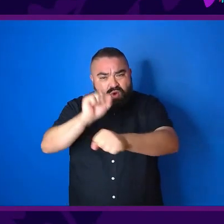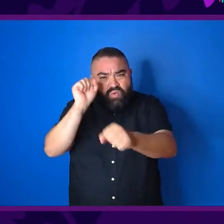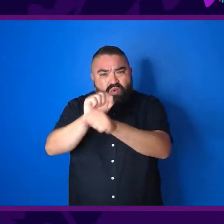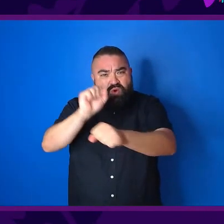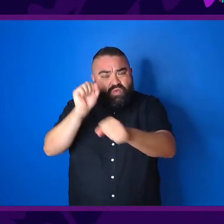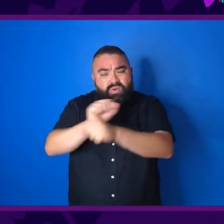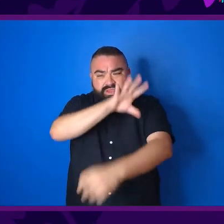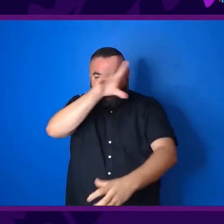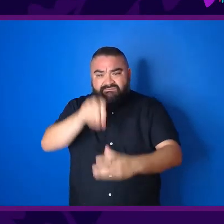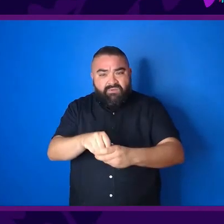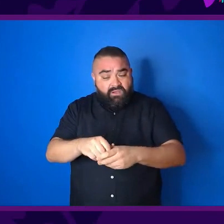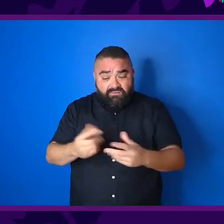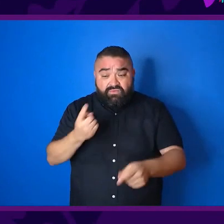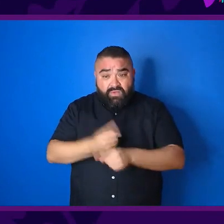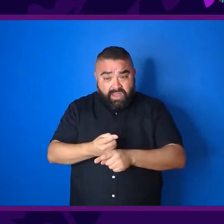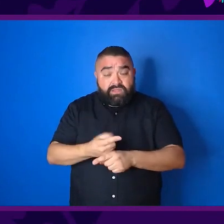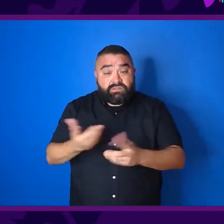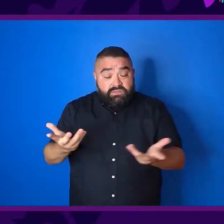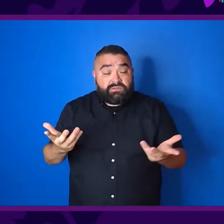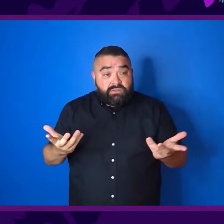like